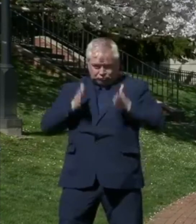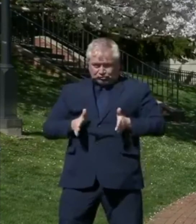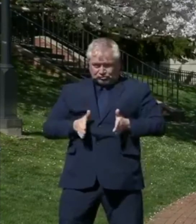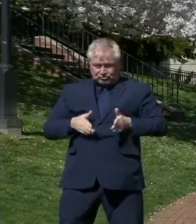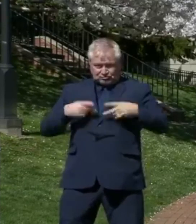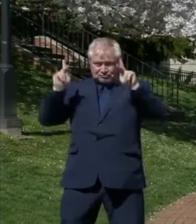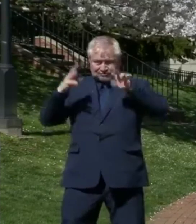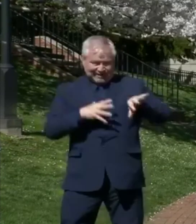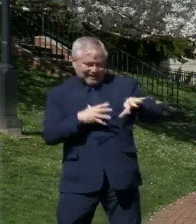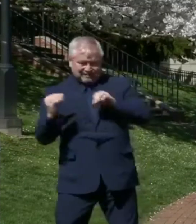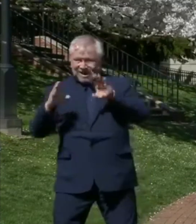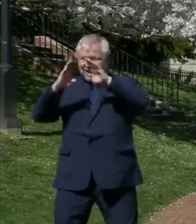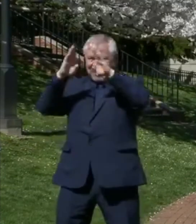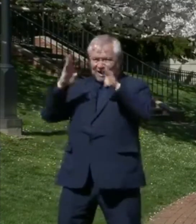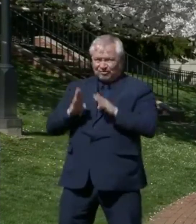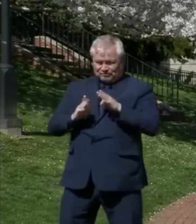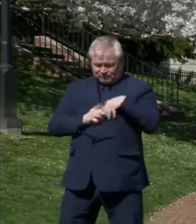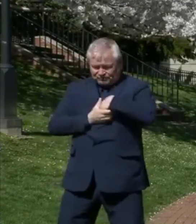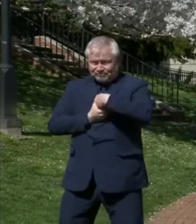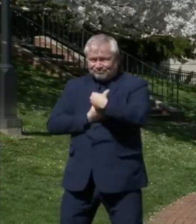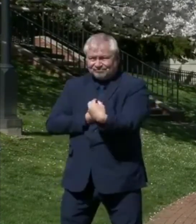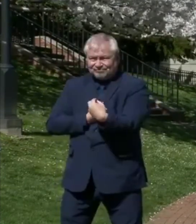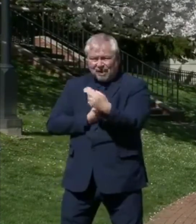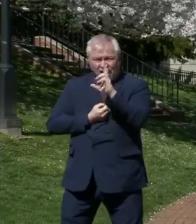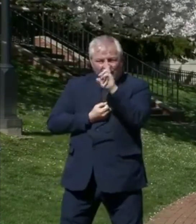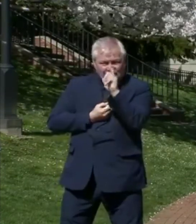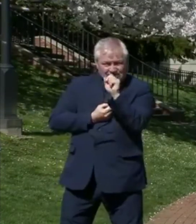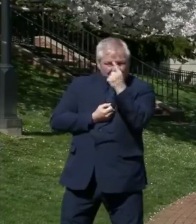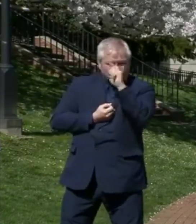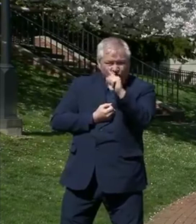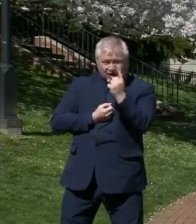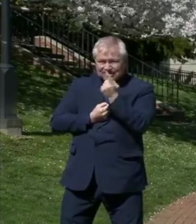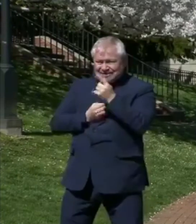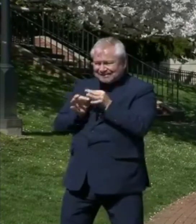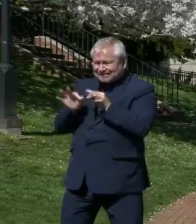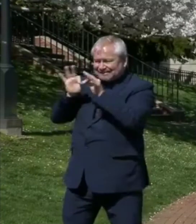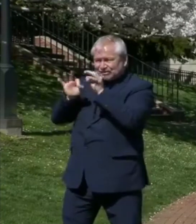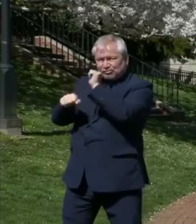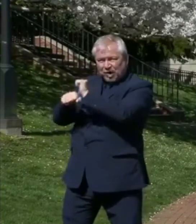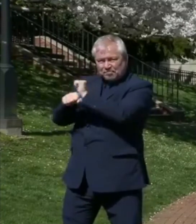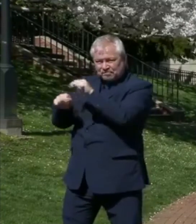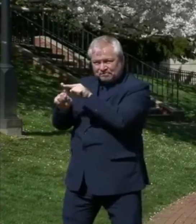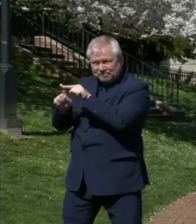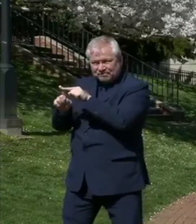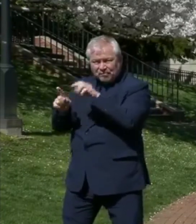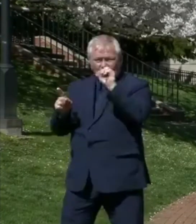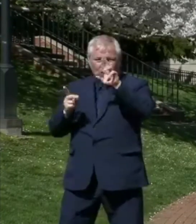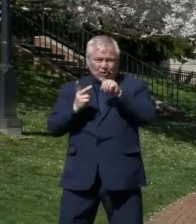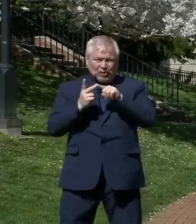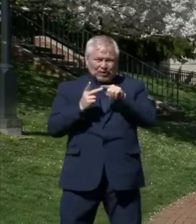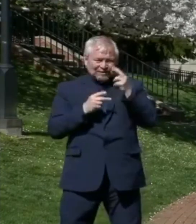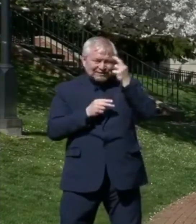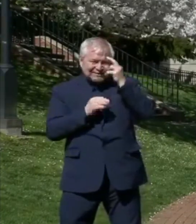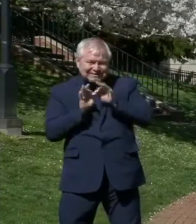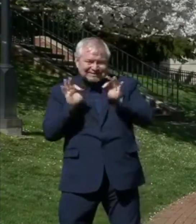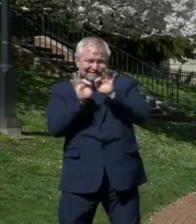home unless it is for an essential job or for an essential reason, such as obtaining